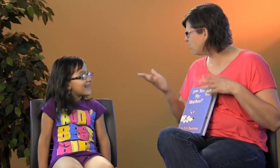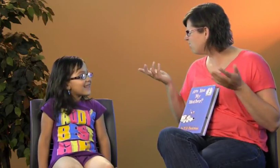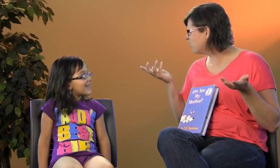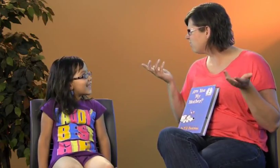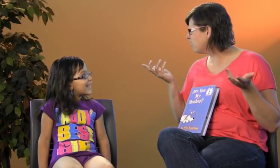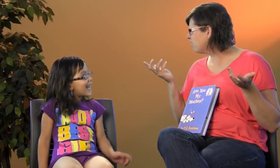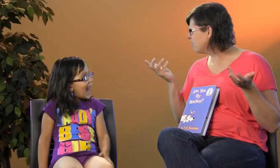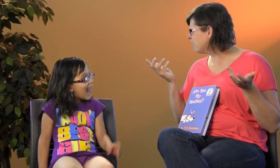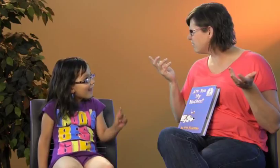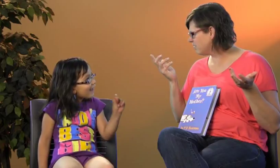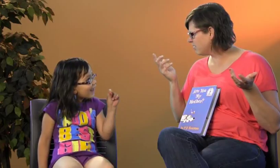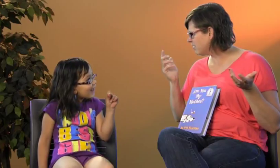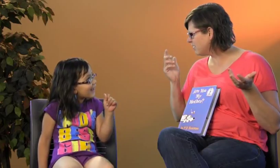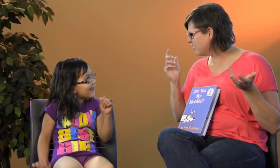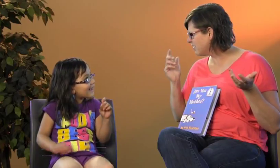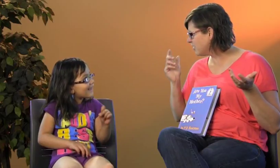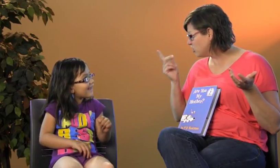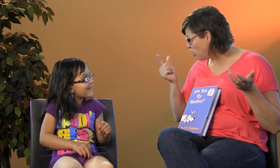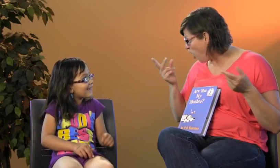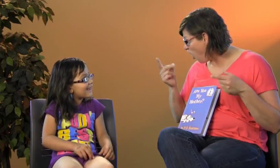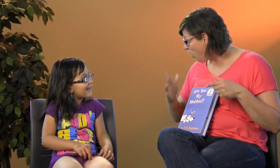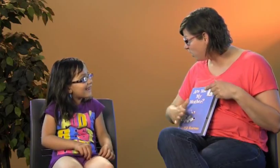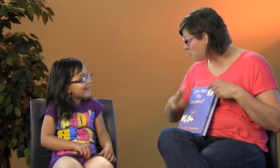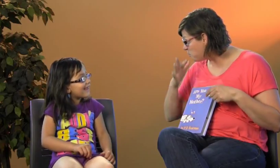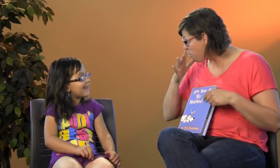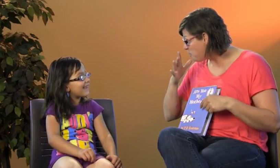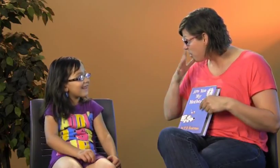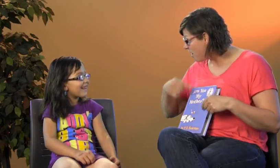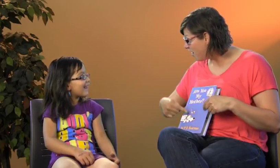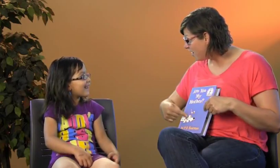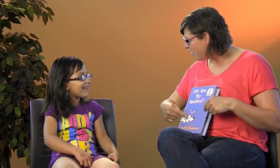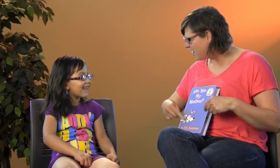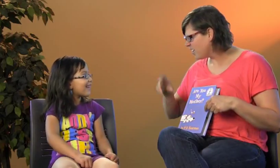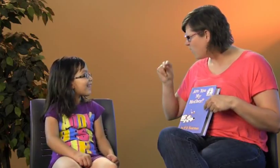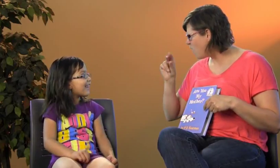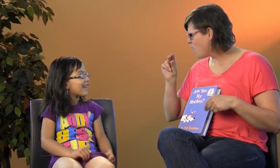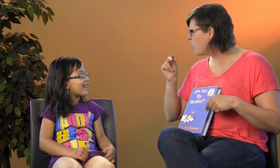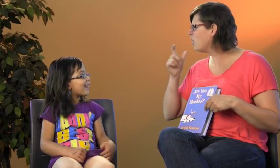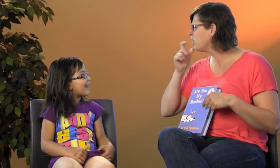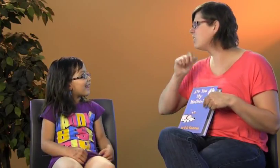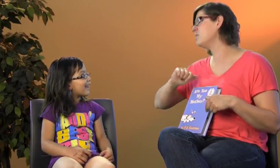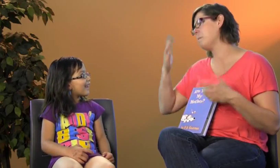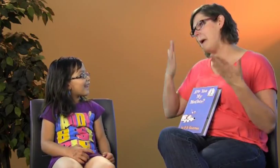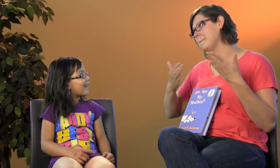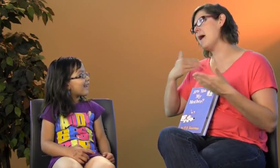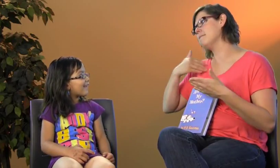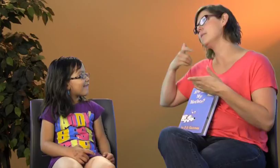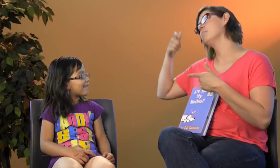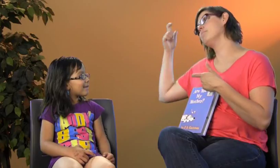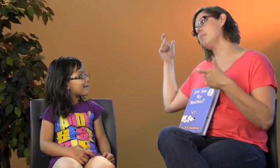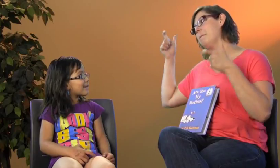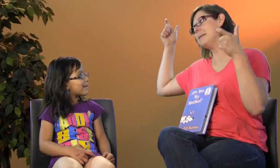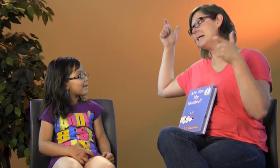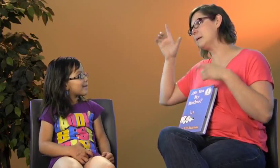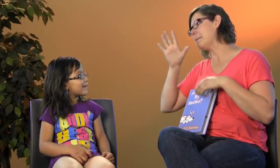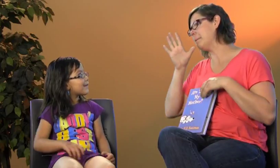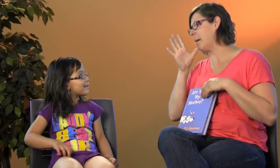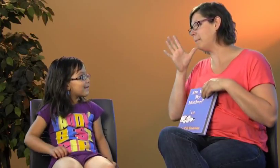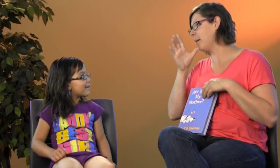you? No. Is it the dog? The dog is the bird's mother? No. Well, maybe it's